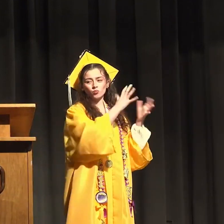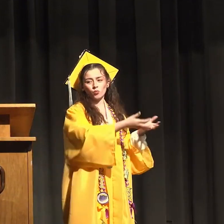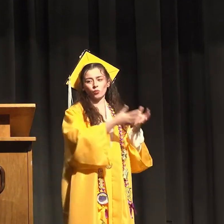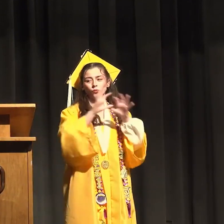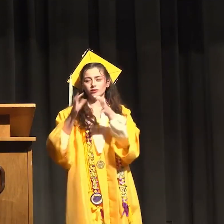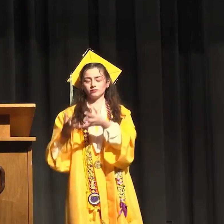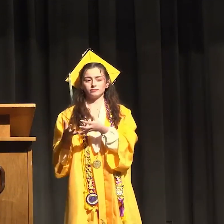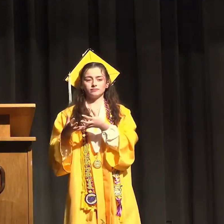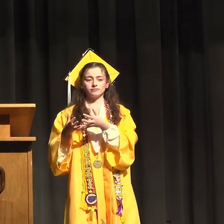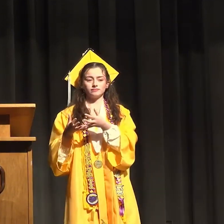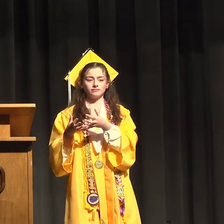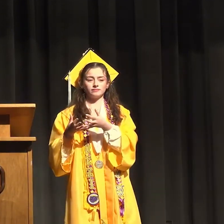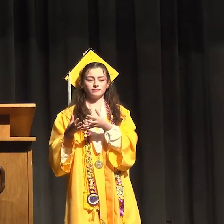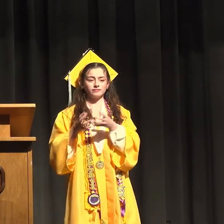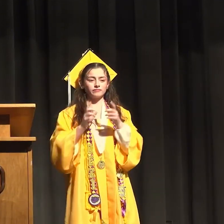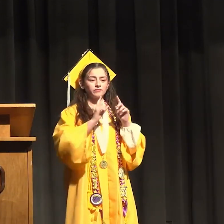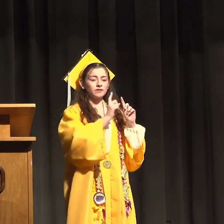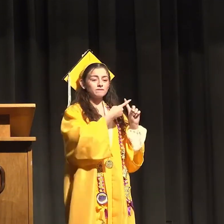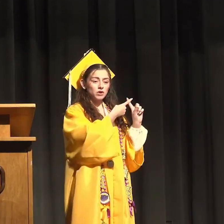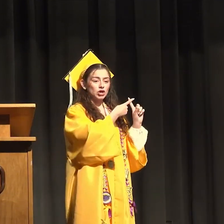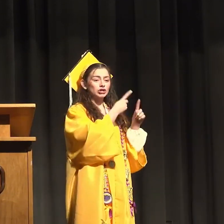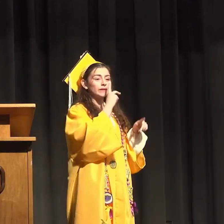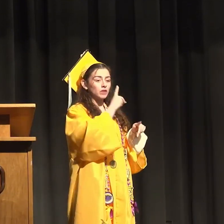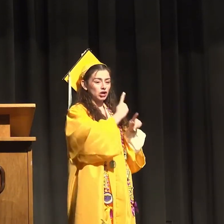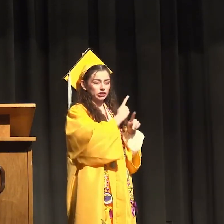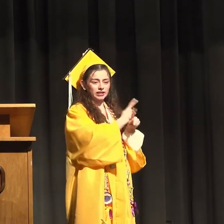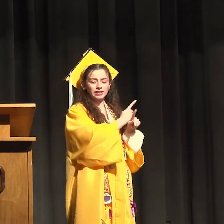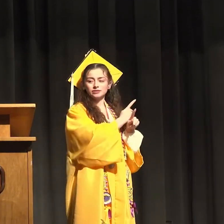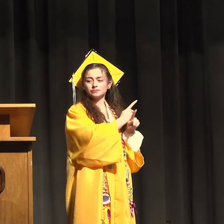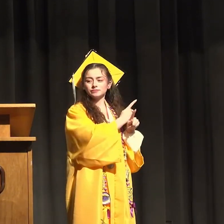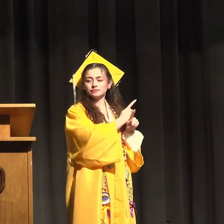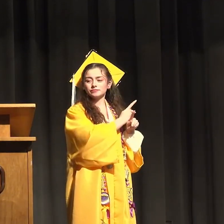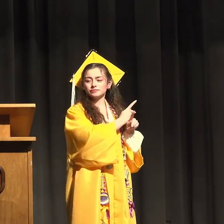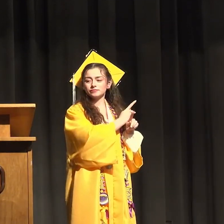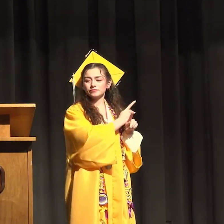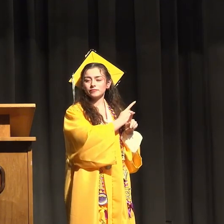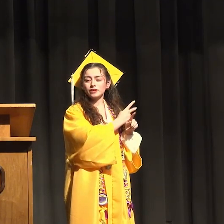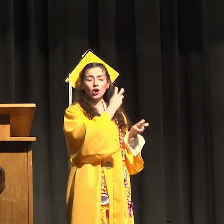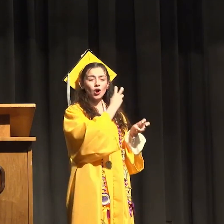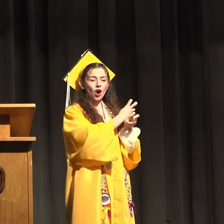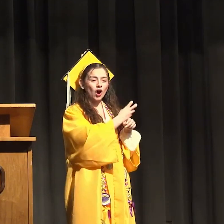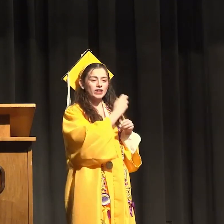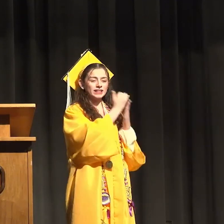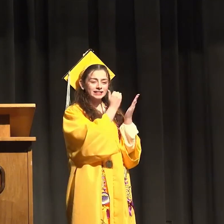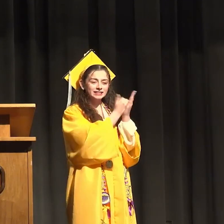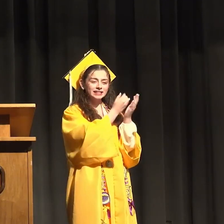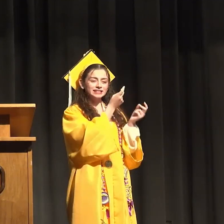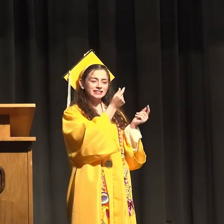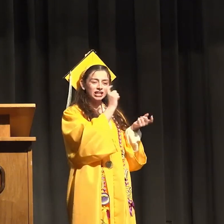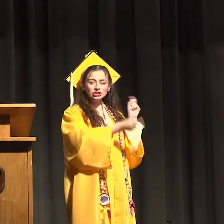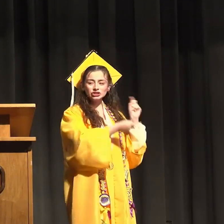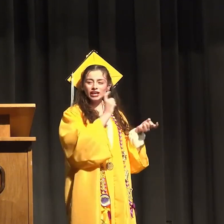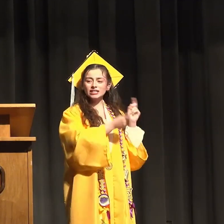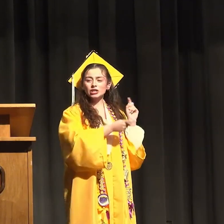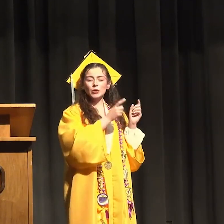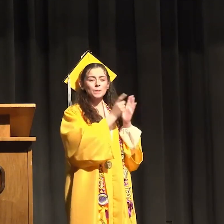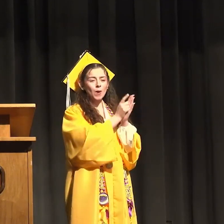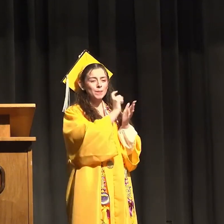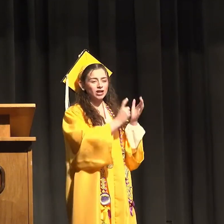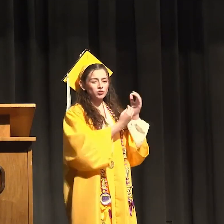I've lived in 2 different worlds. The first world was foster care, full of hard lessons,